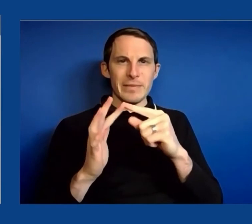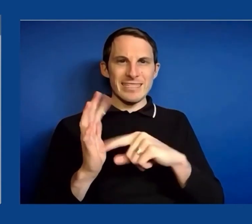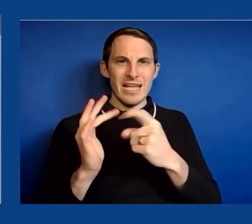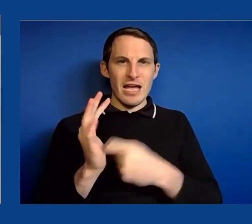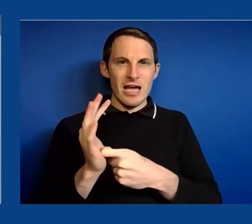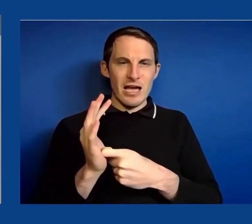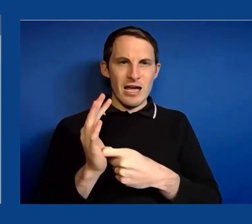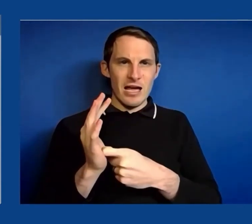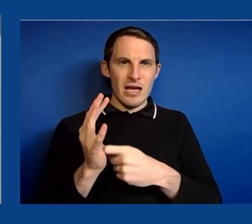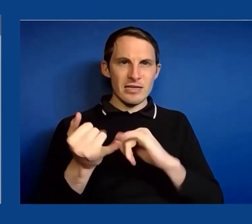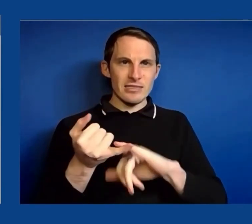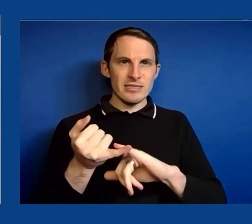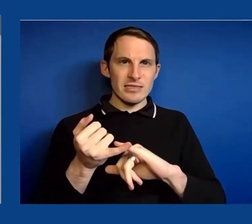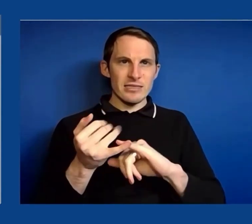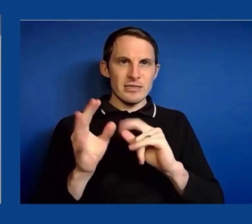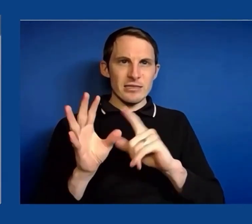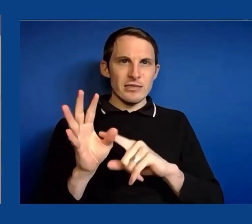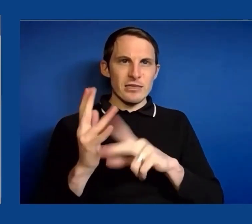out at